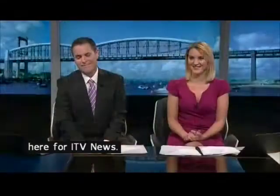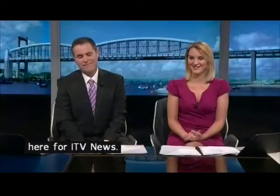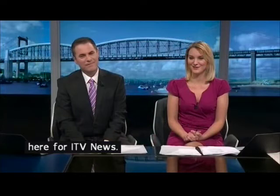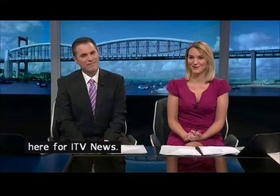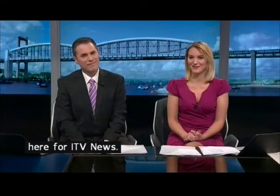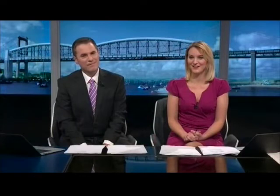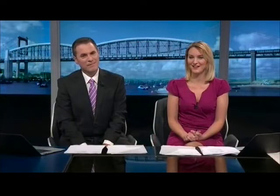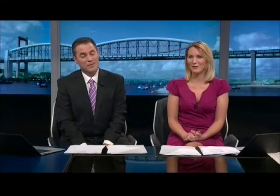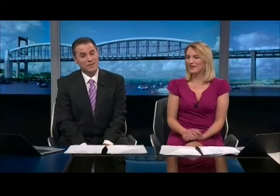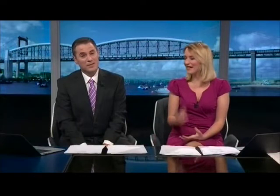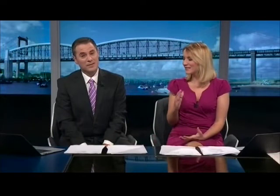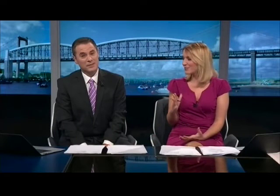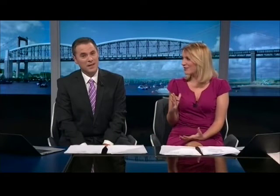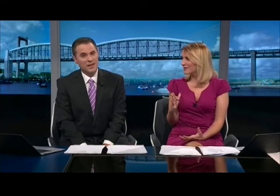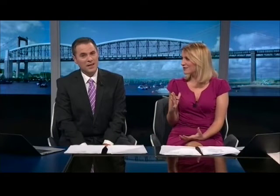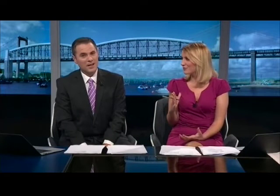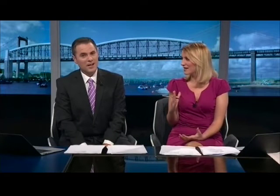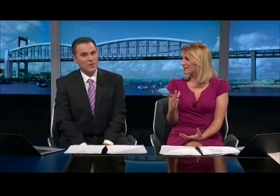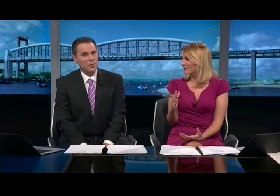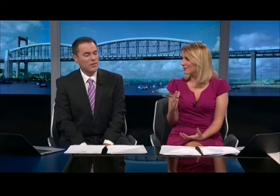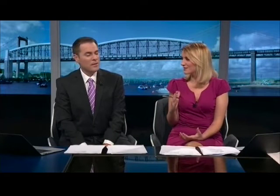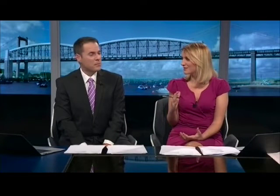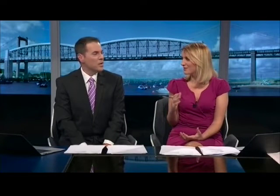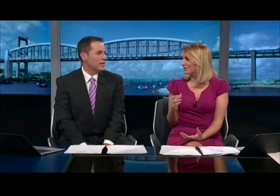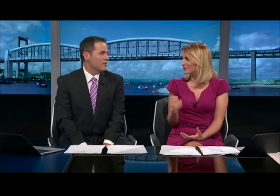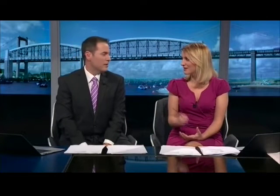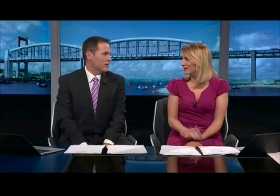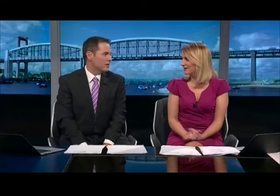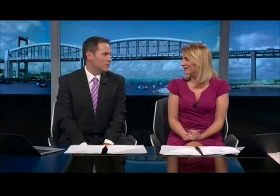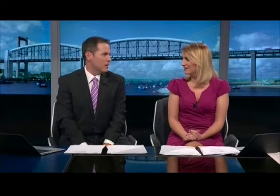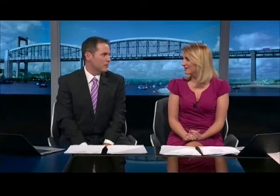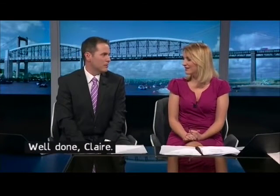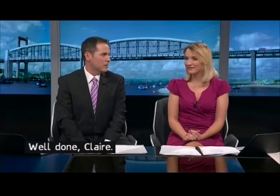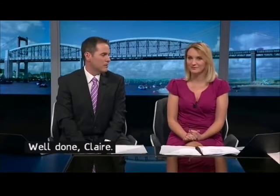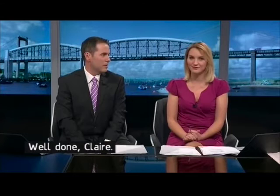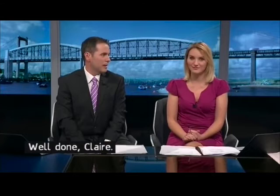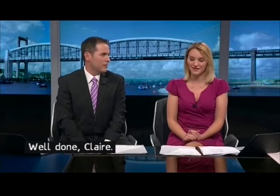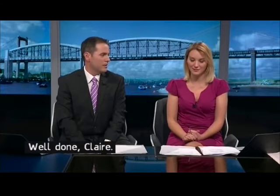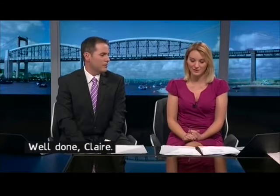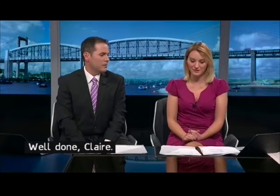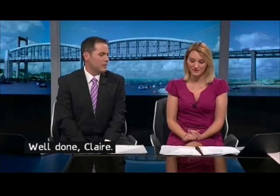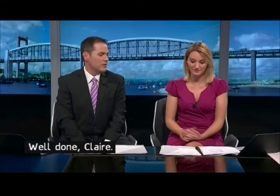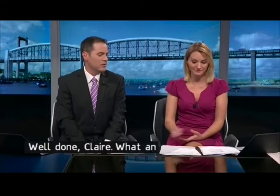Oh, well done, Claire. What an inspirational piece that was to watch. Brilliant, though, as well, those kids going out there and